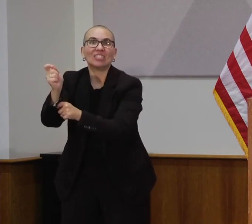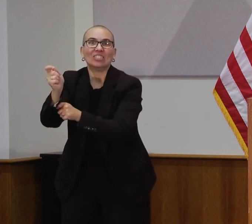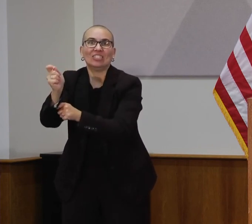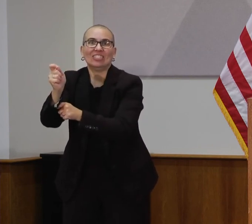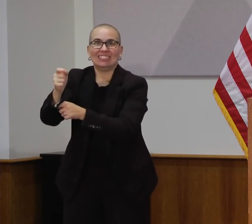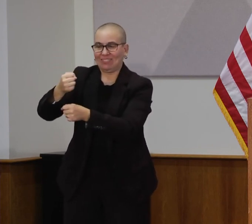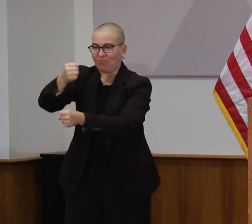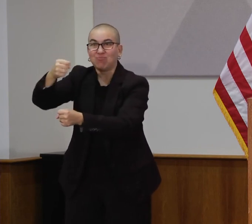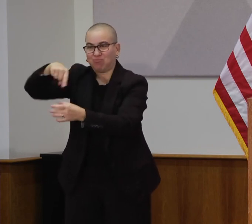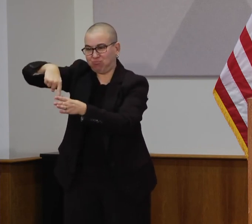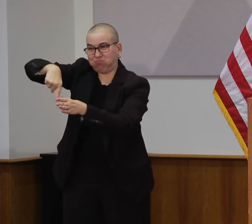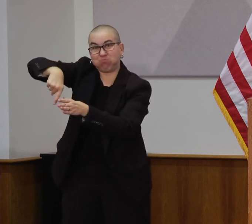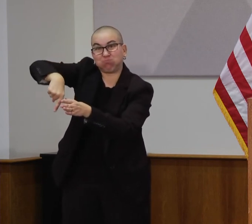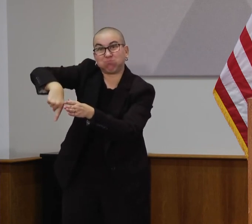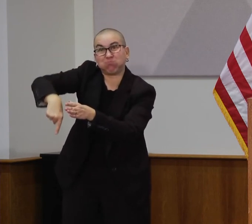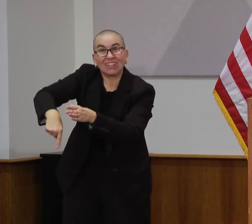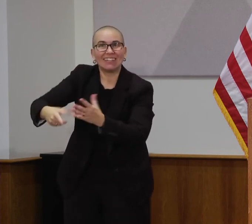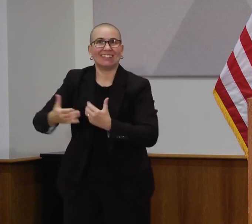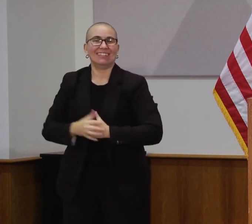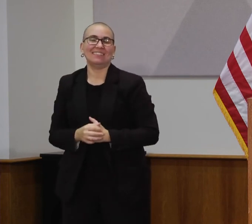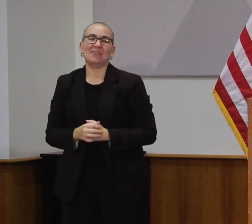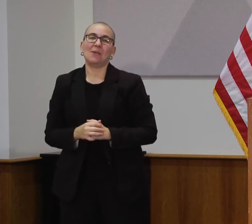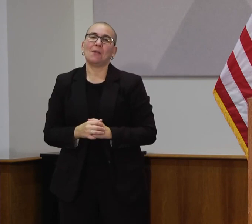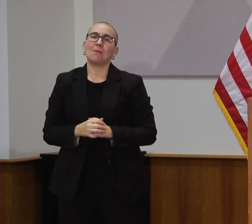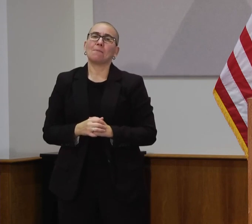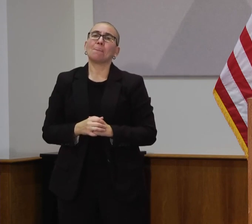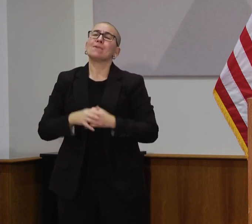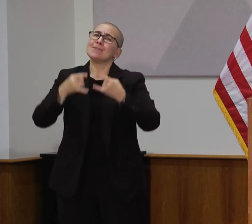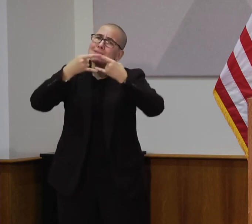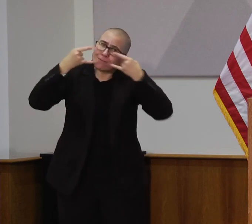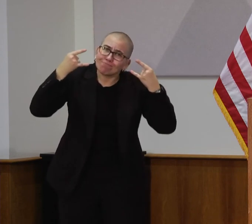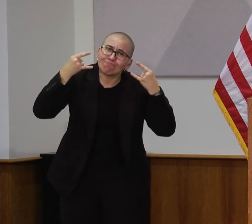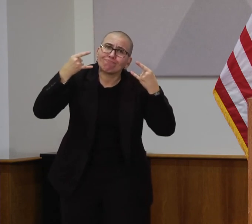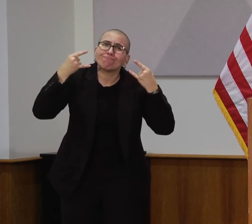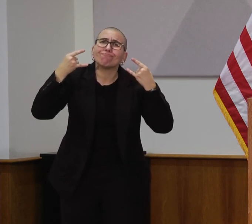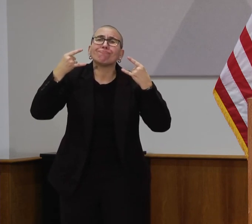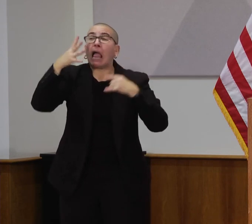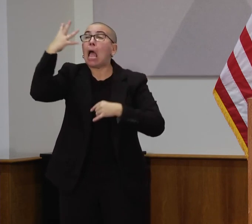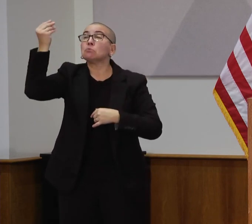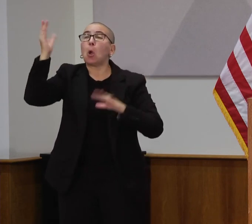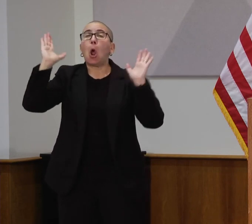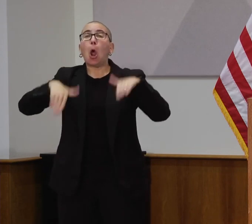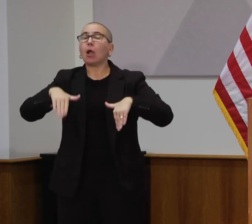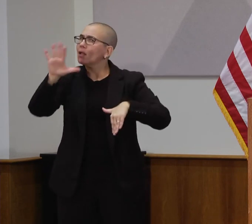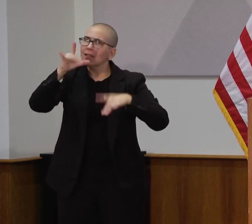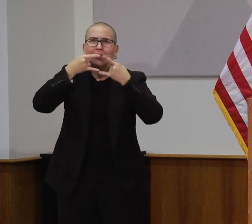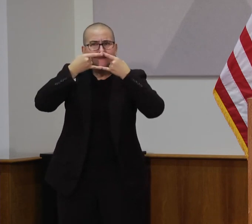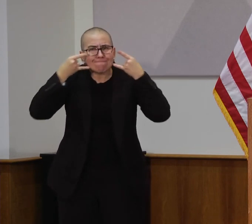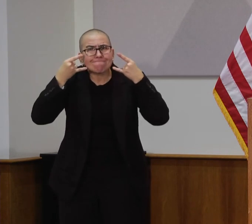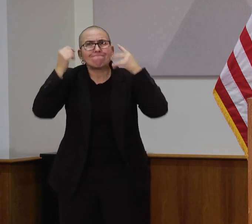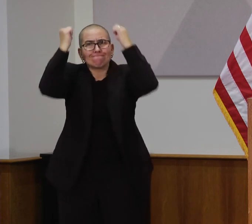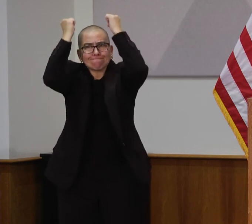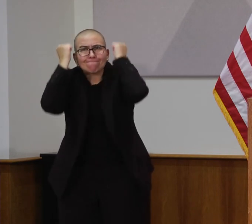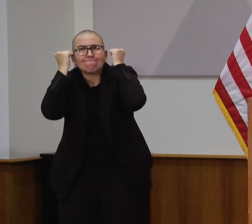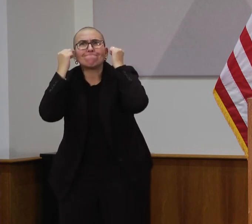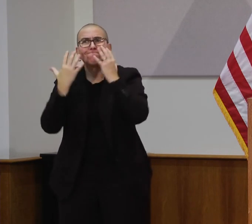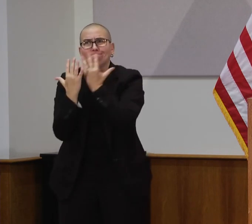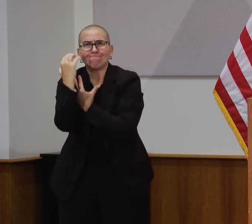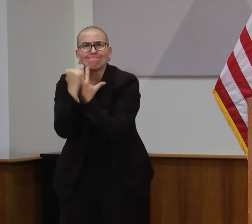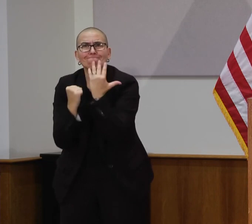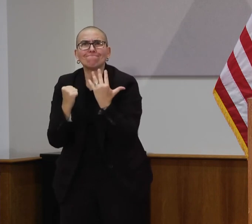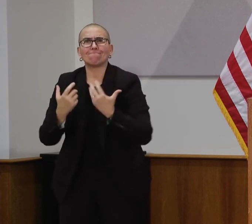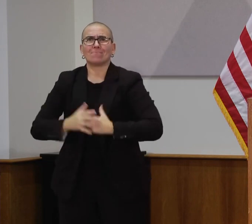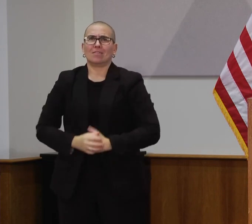a mask over your nose. Keep masks in your car and sanitizer in your car. I now have an